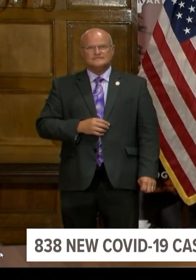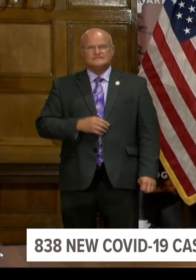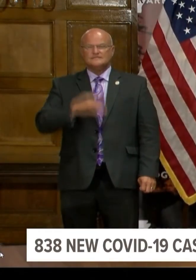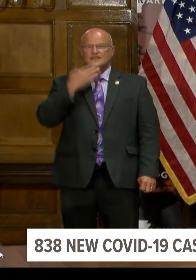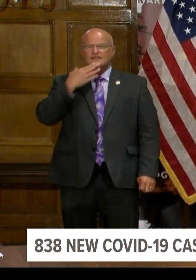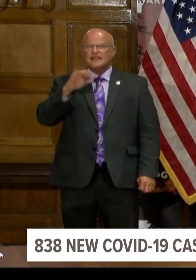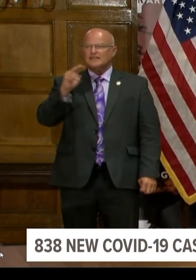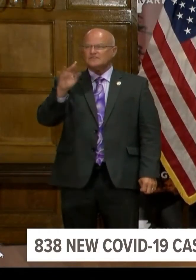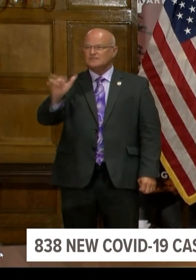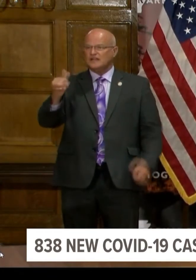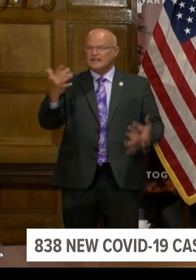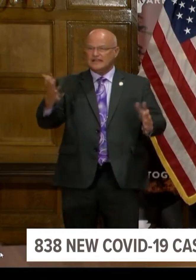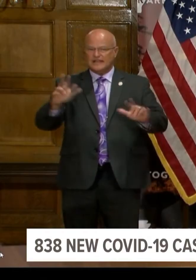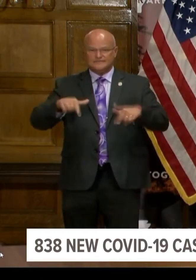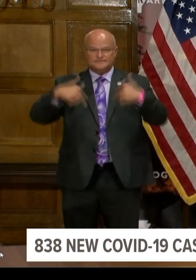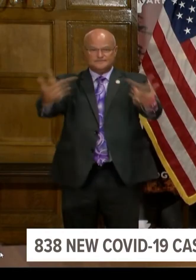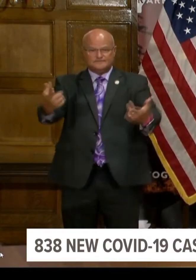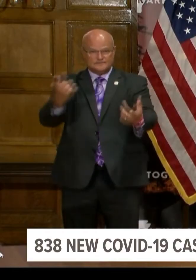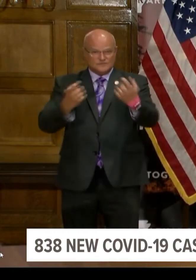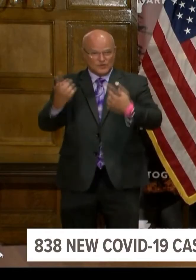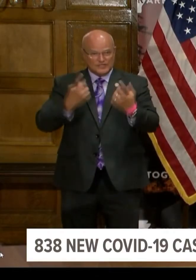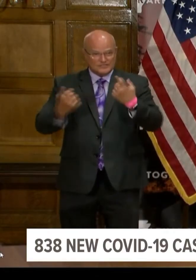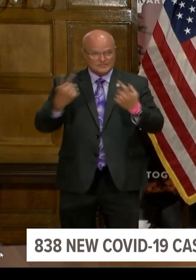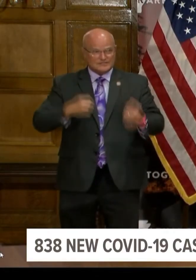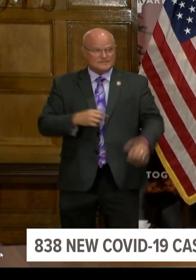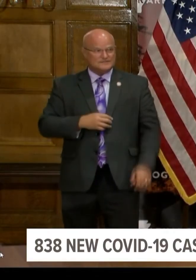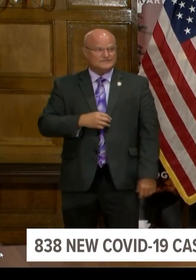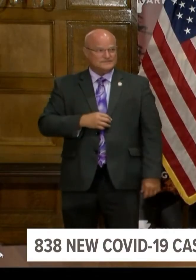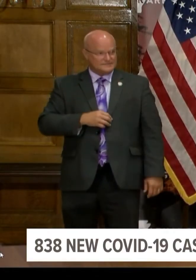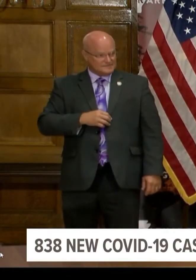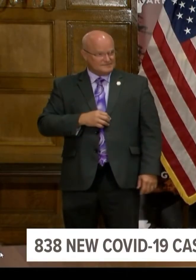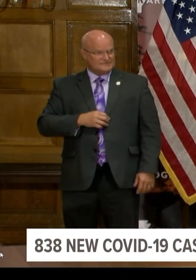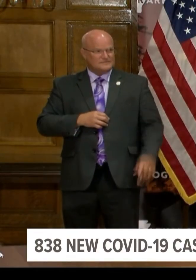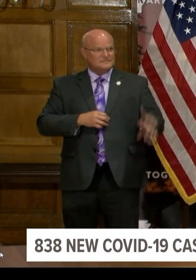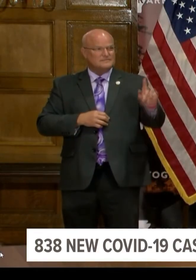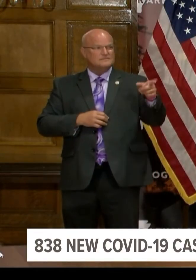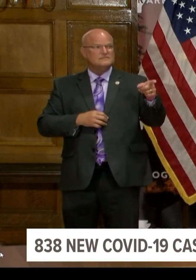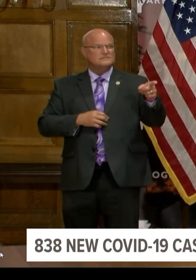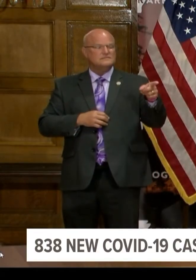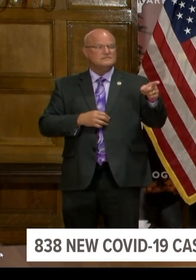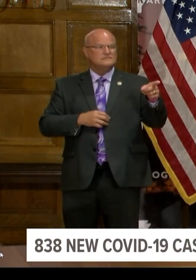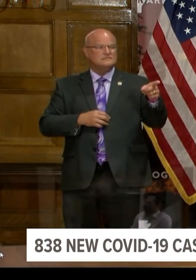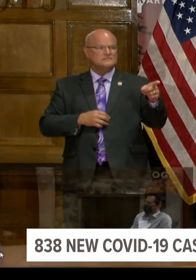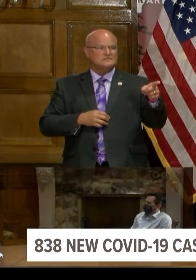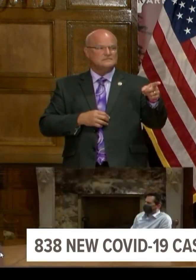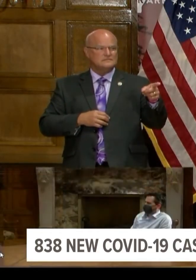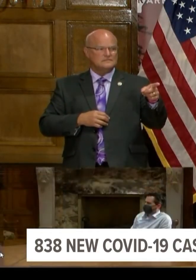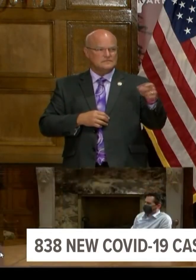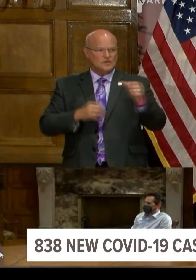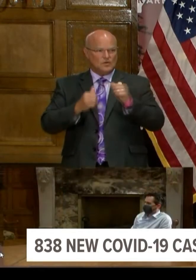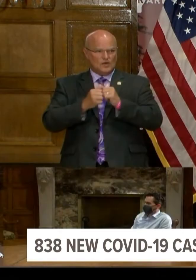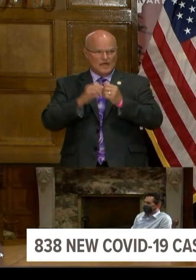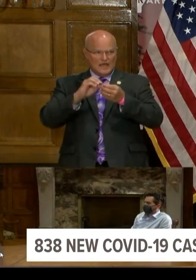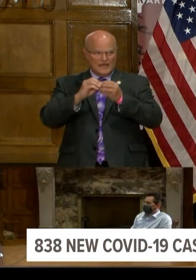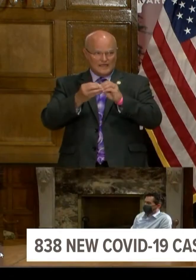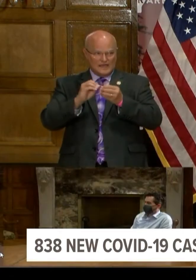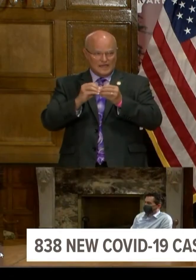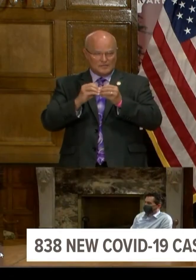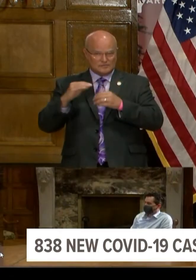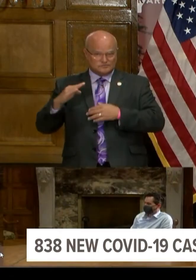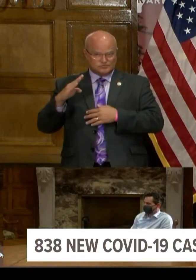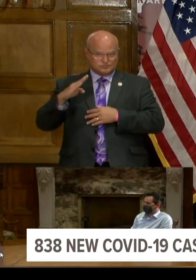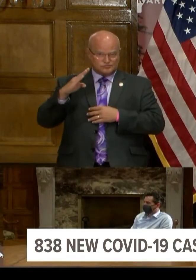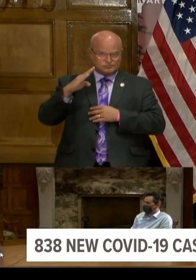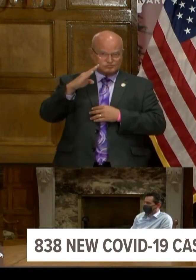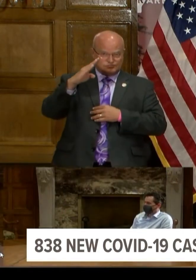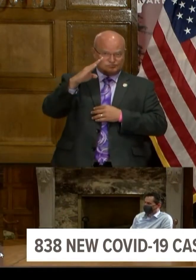Thank you, Johnny. With that, we'll take any questions. So with the numbers continuing to go up